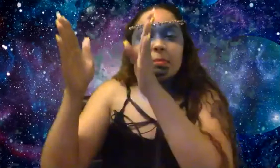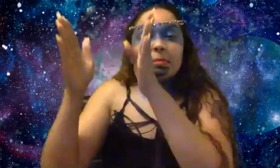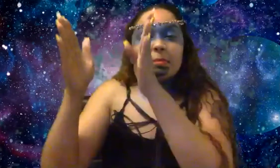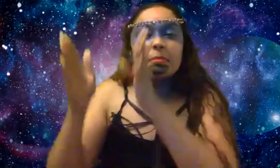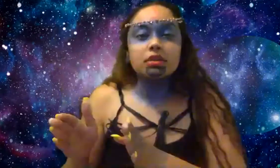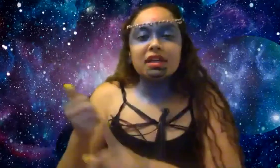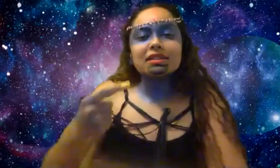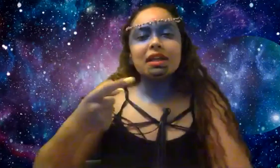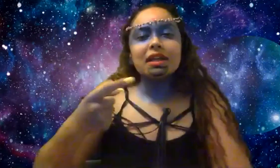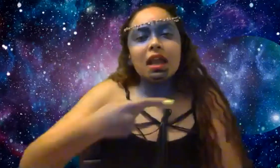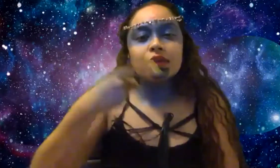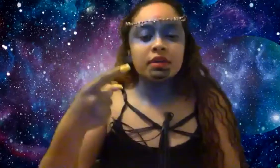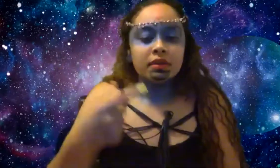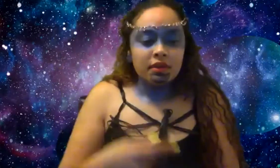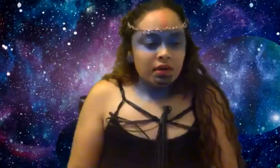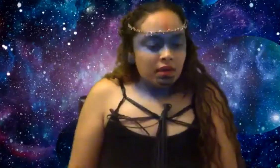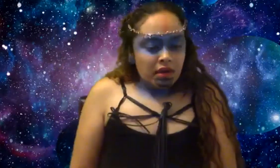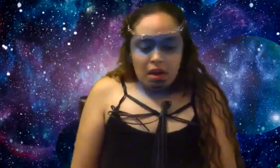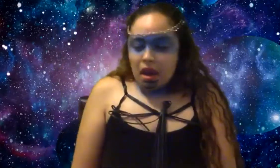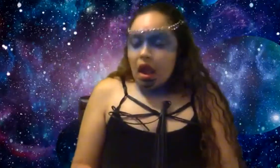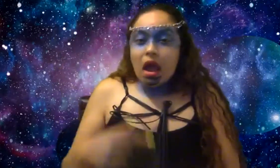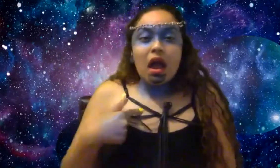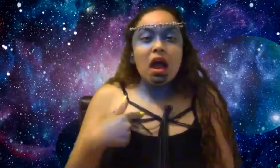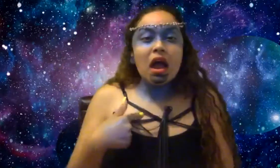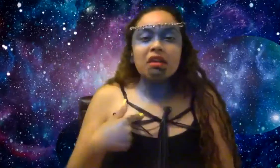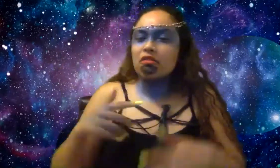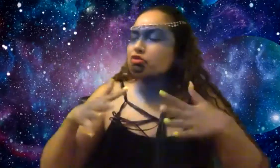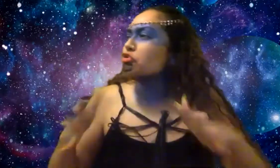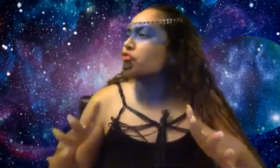My parents were considering arranged marriage for me with a hearing person.